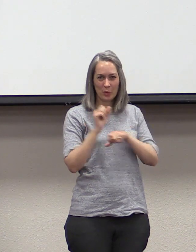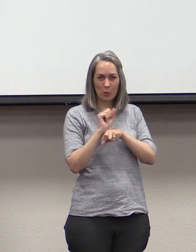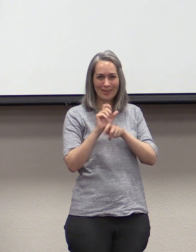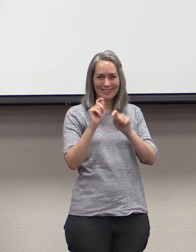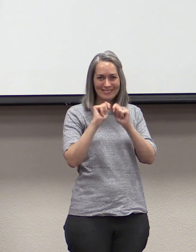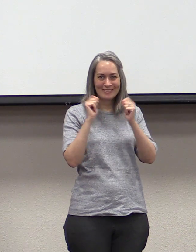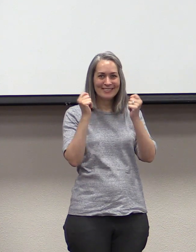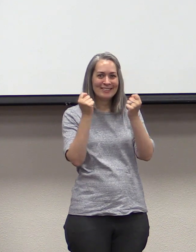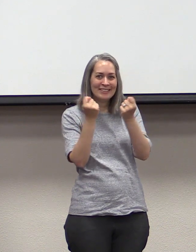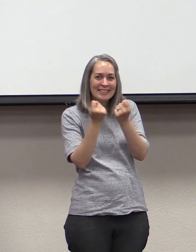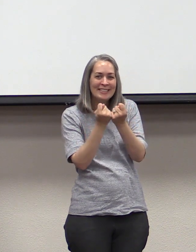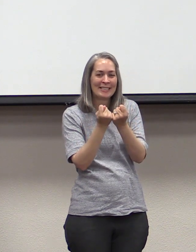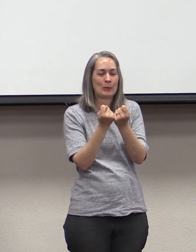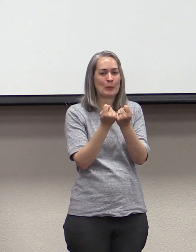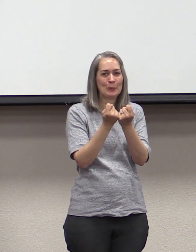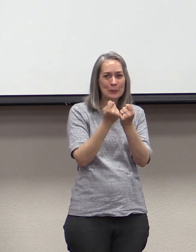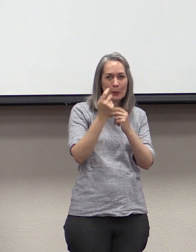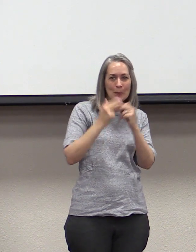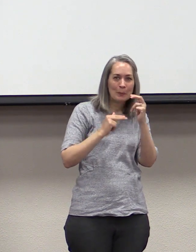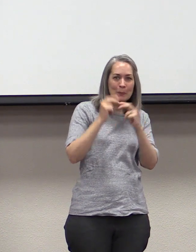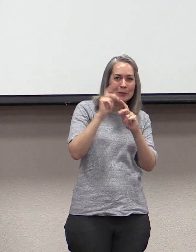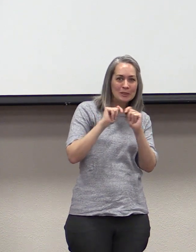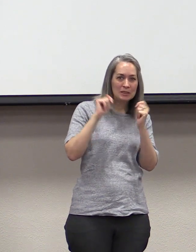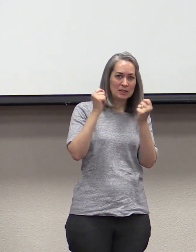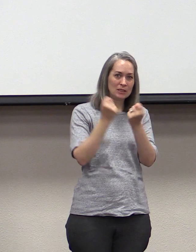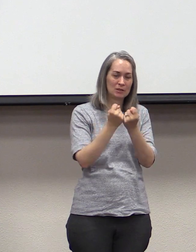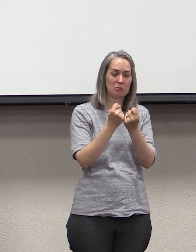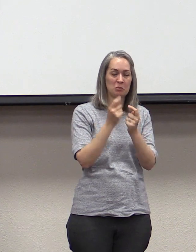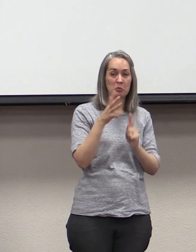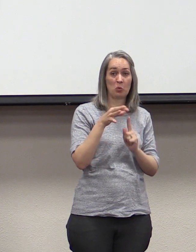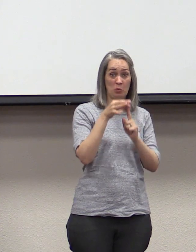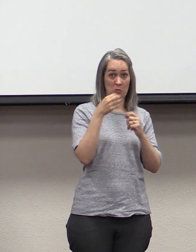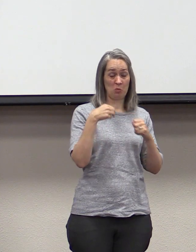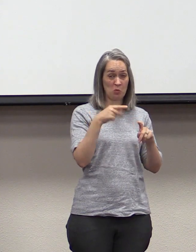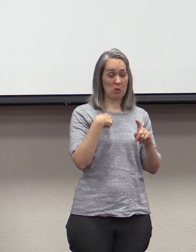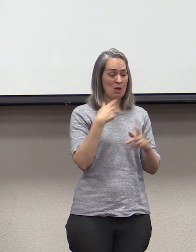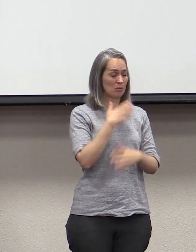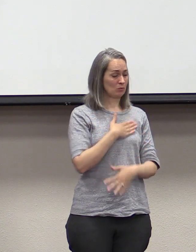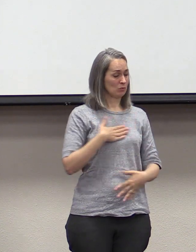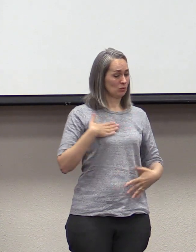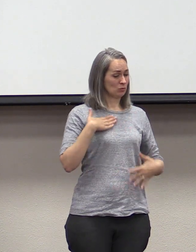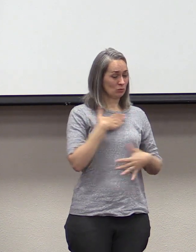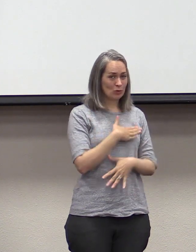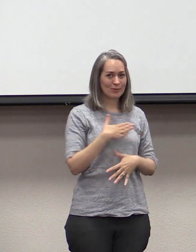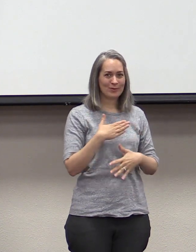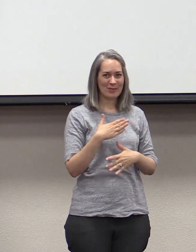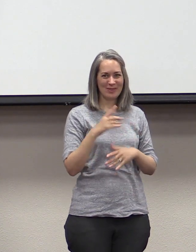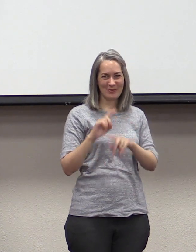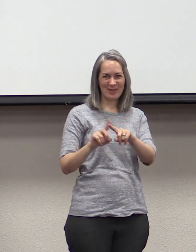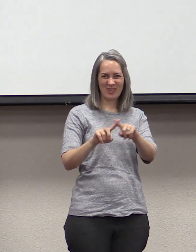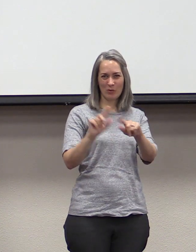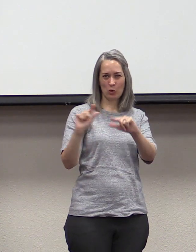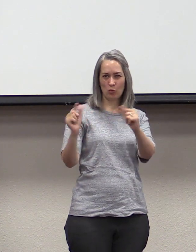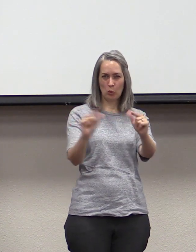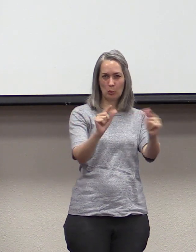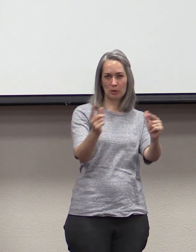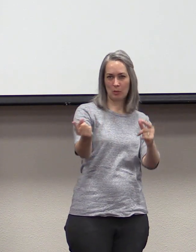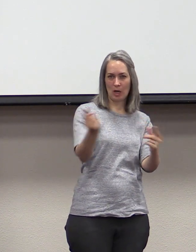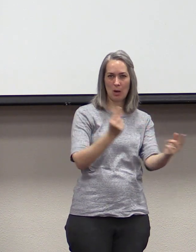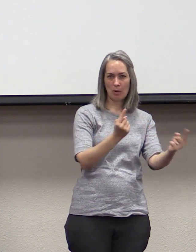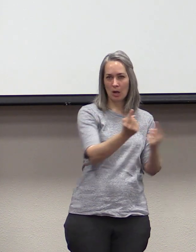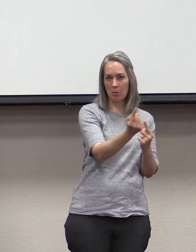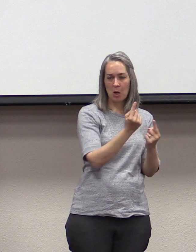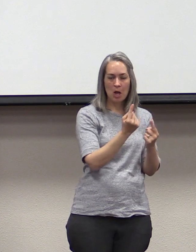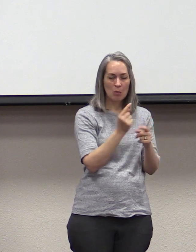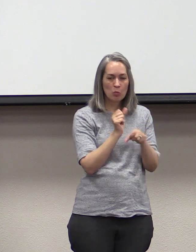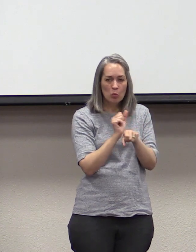a unique opportunity that I really enjoyed, where we got to work with different groups that would come in. I think I might